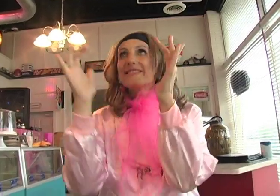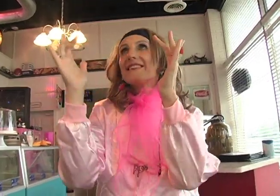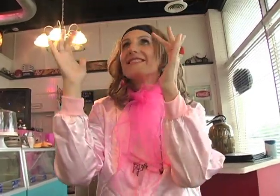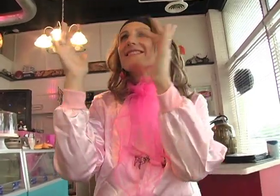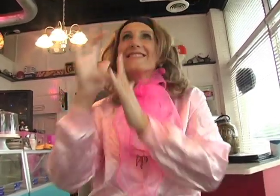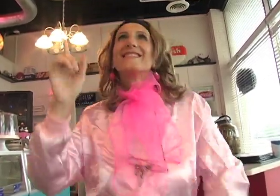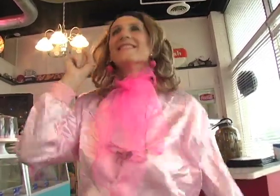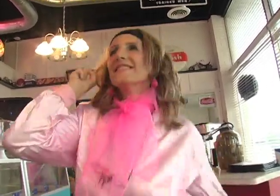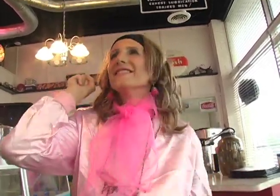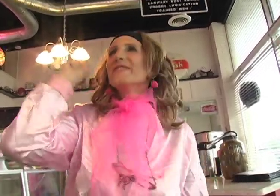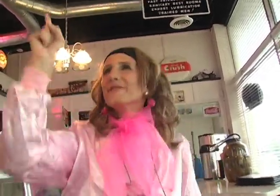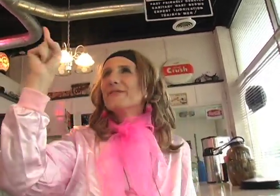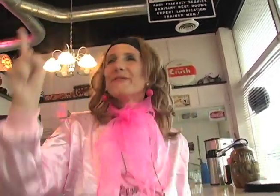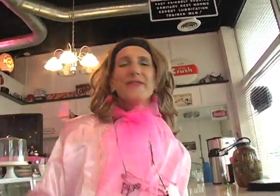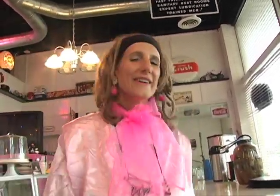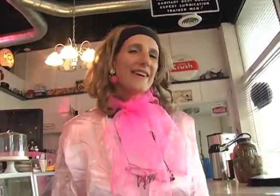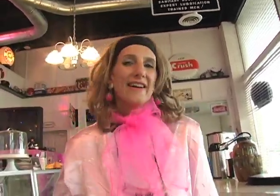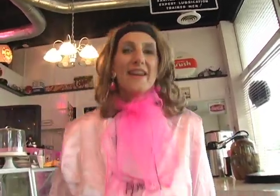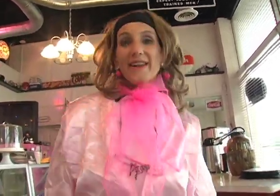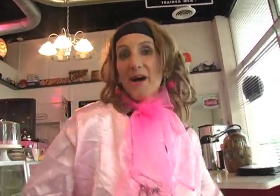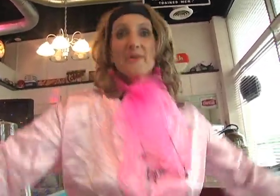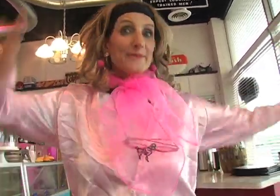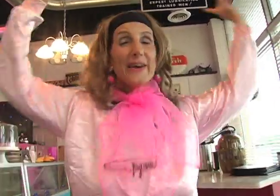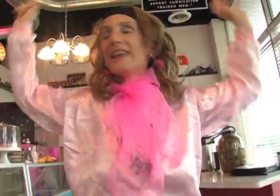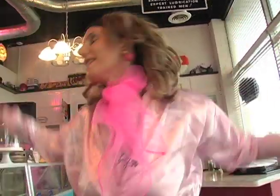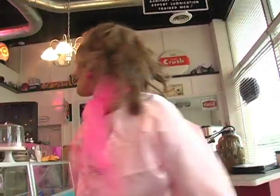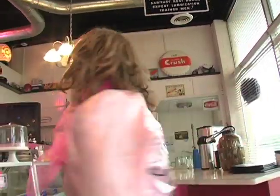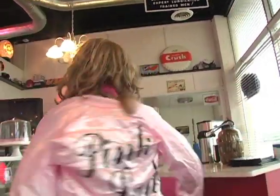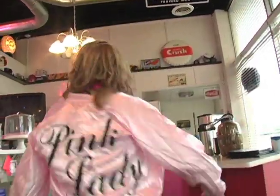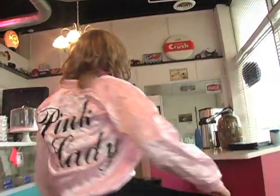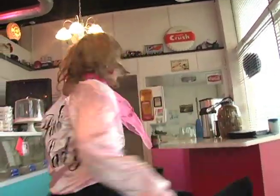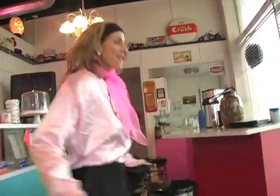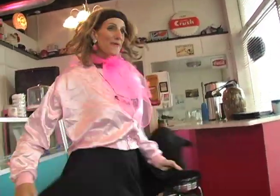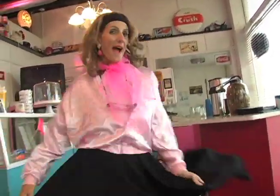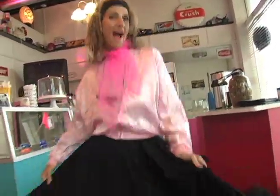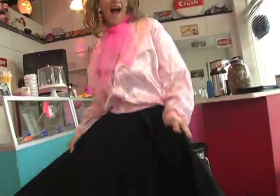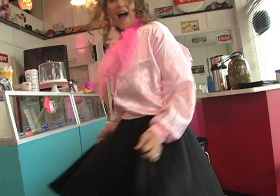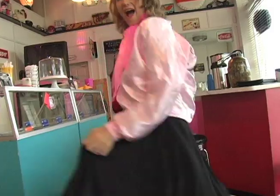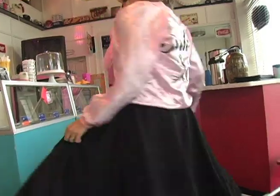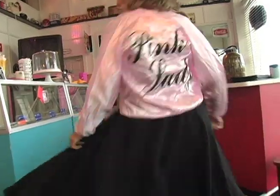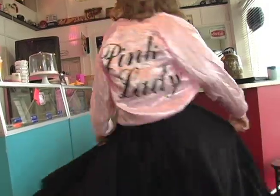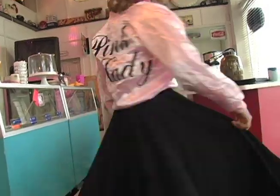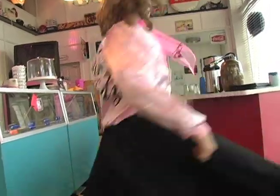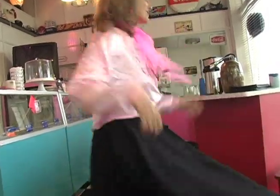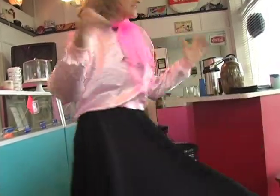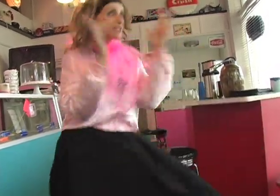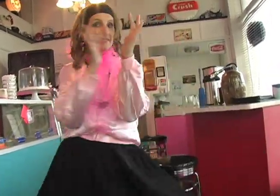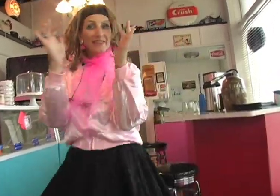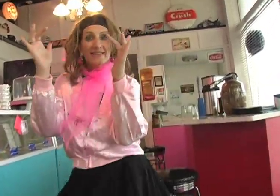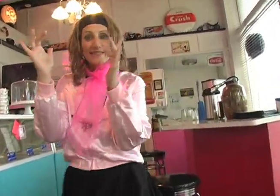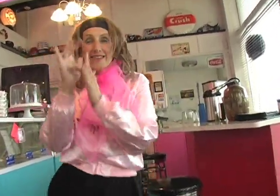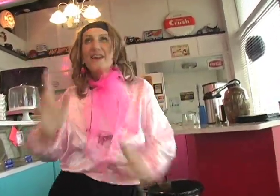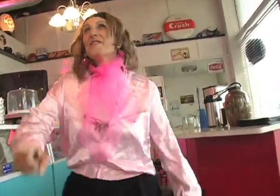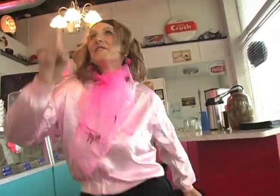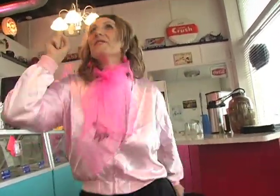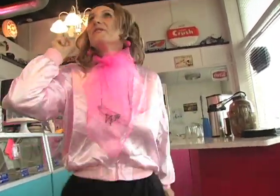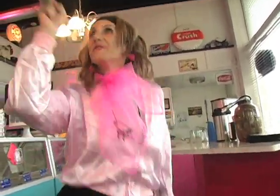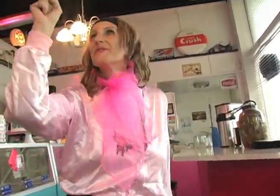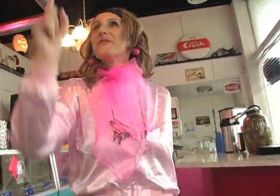Jesus, you got me spinning round and round Jesus, you